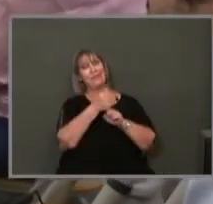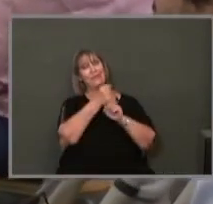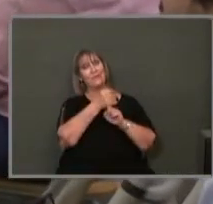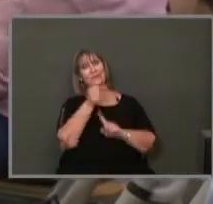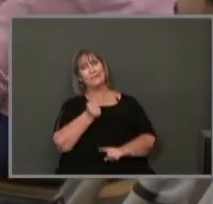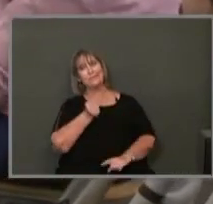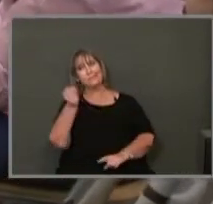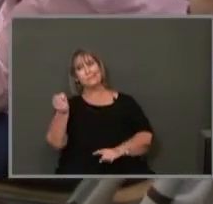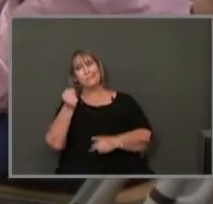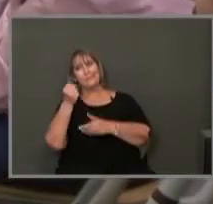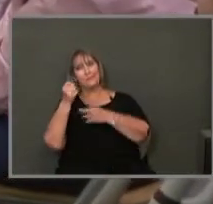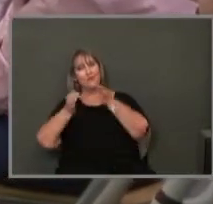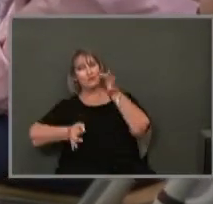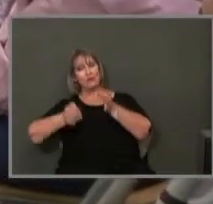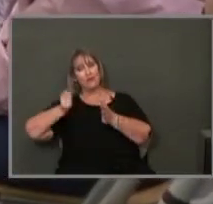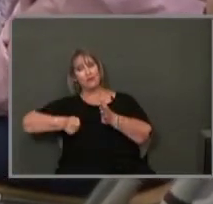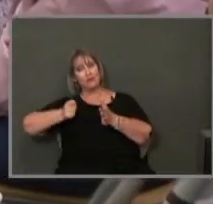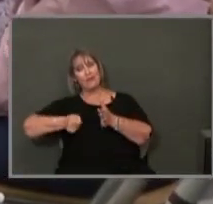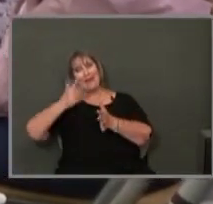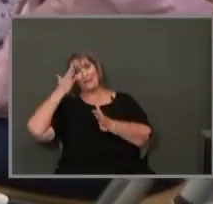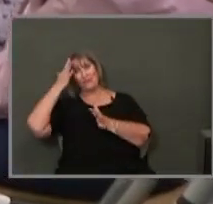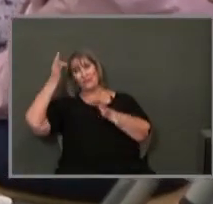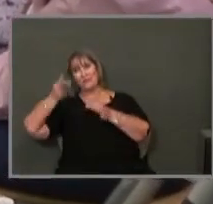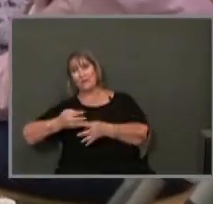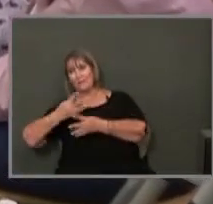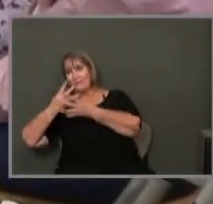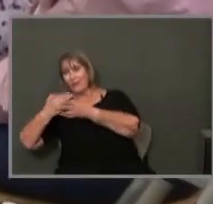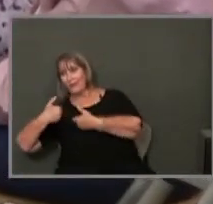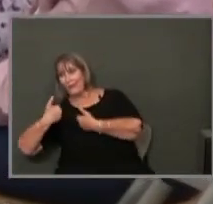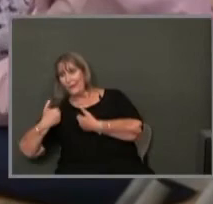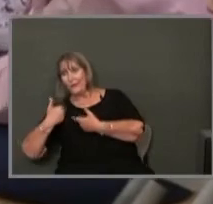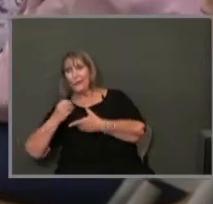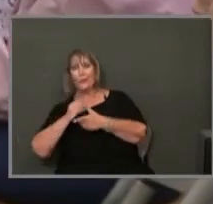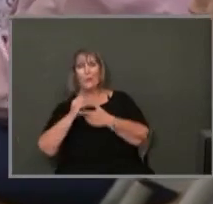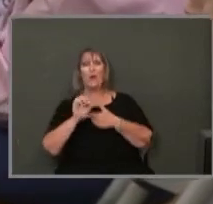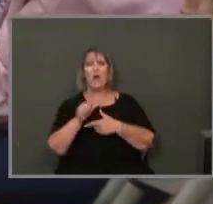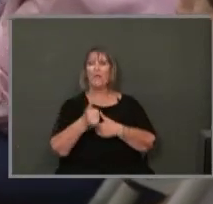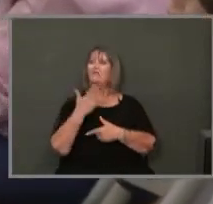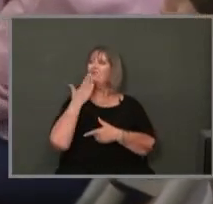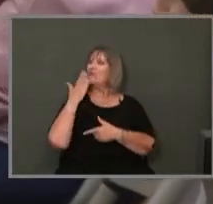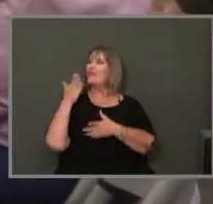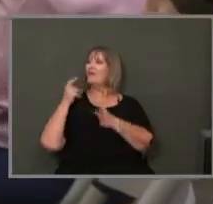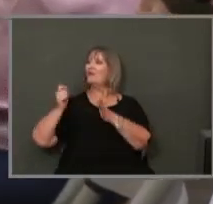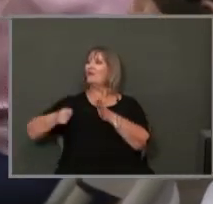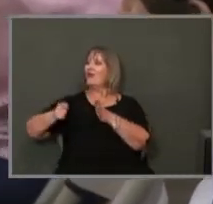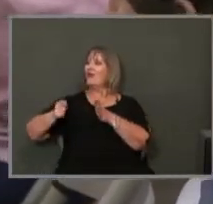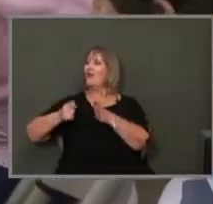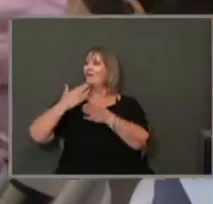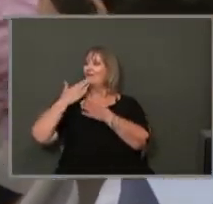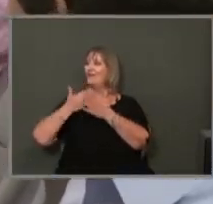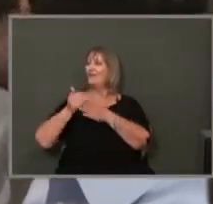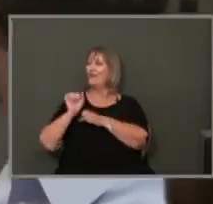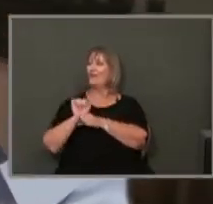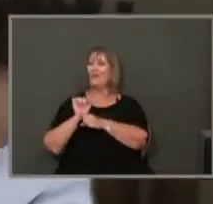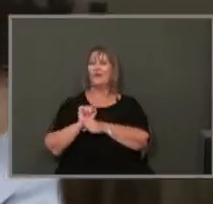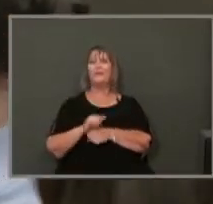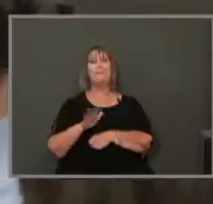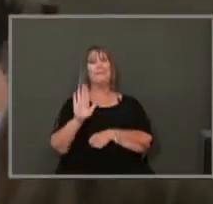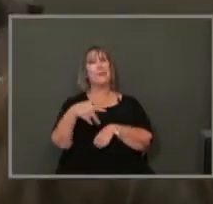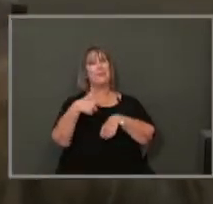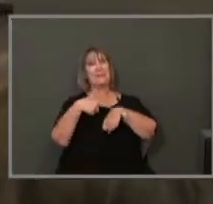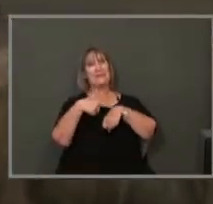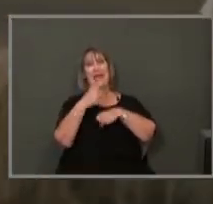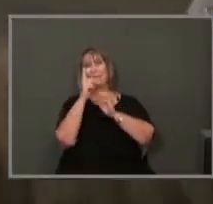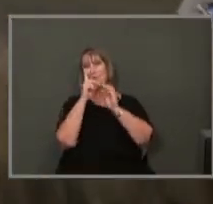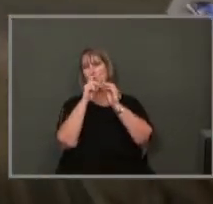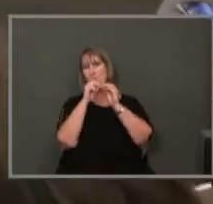pretty hard and horrible decisions about what to do with those kids. And so thanks for your service, Judge Sakai. Yeah. And Eric, we have time for just one more question.